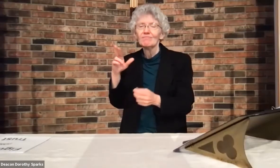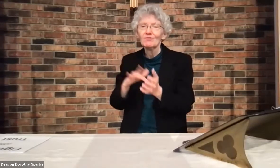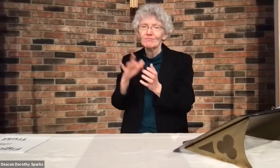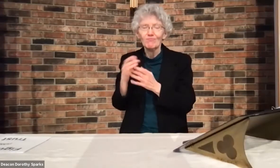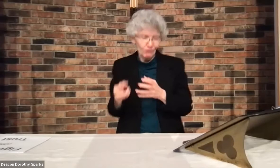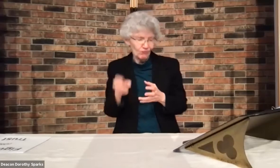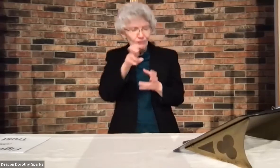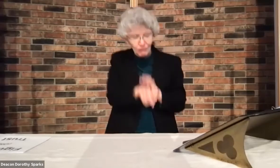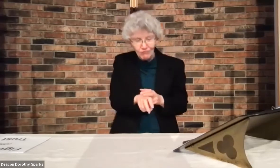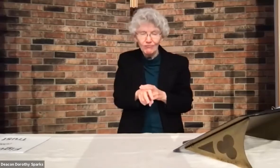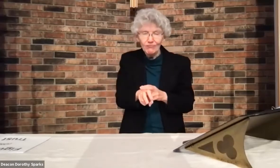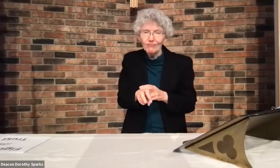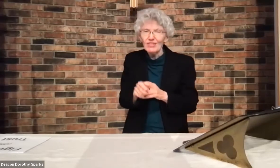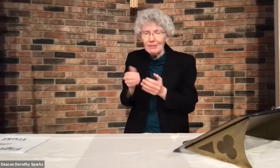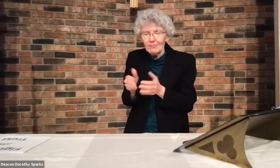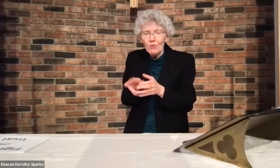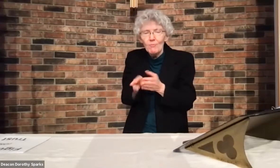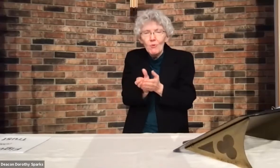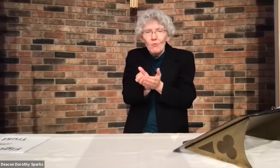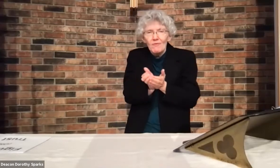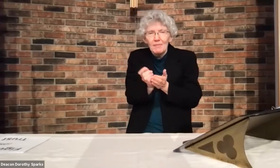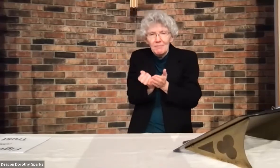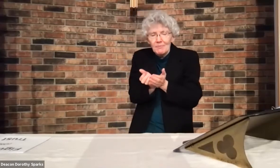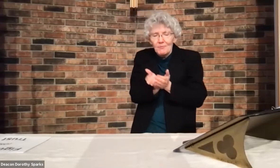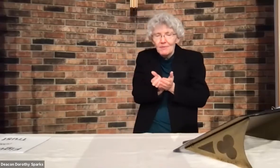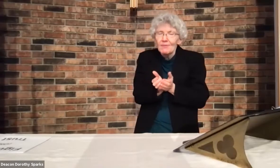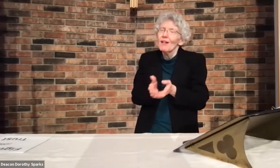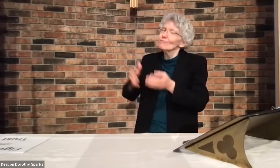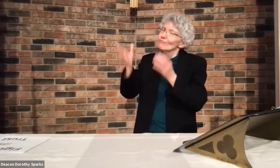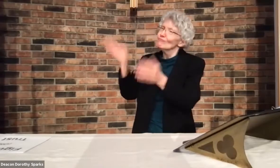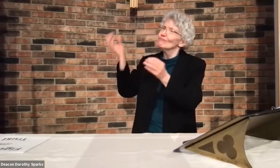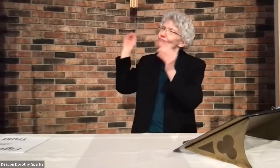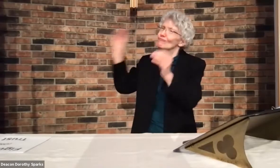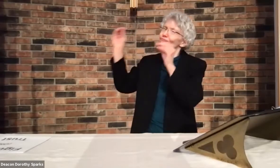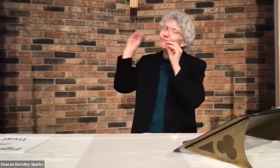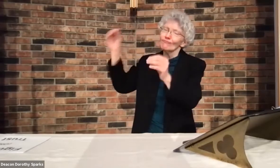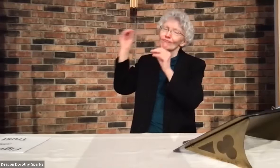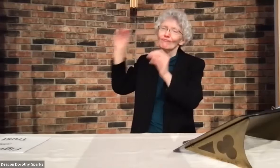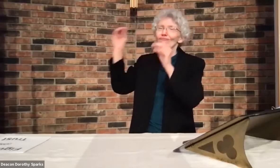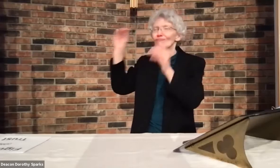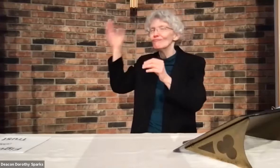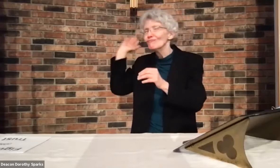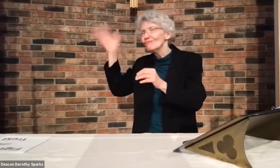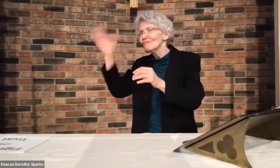The fishermen were washing their nets. Jesus got into the boat that belonged to Simon.